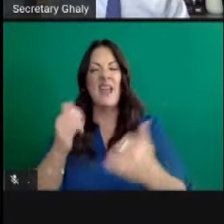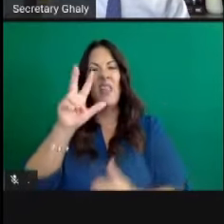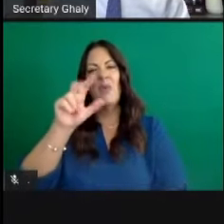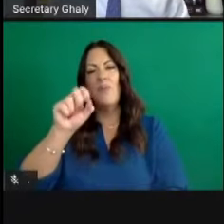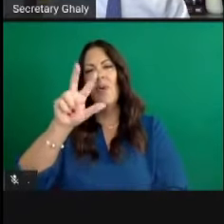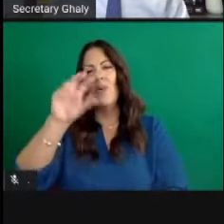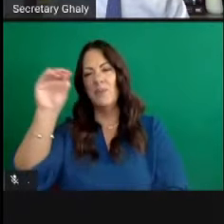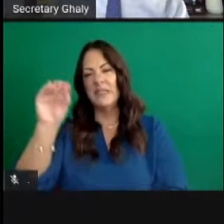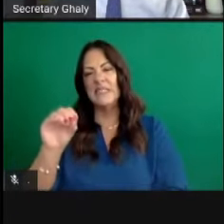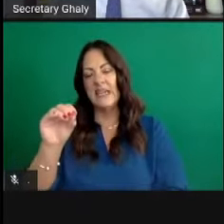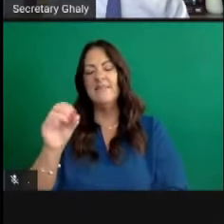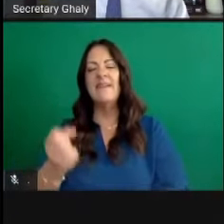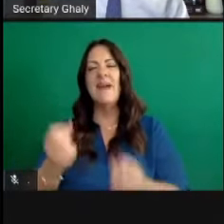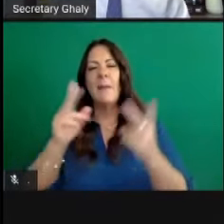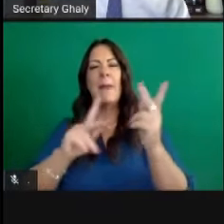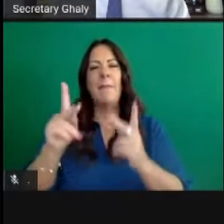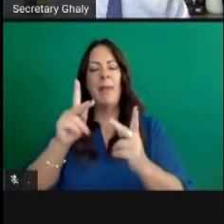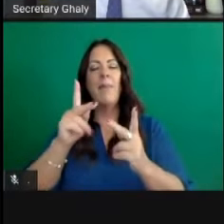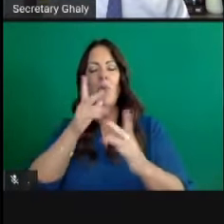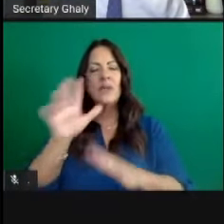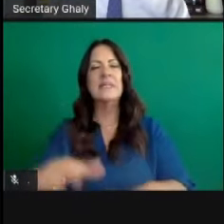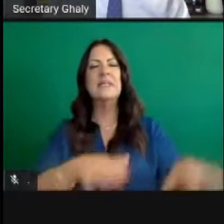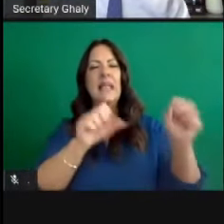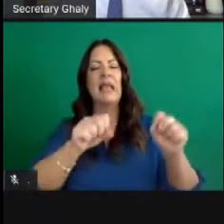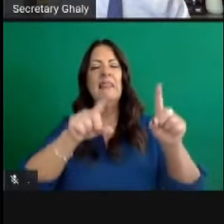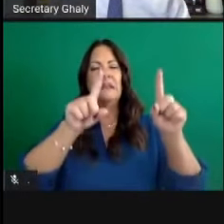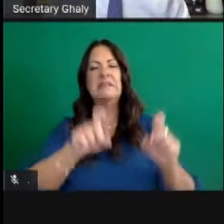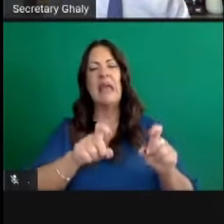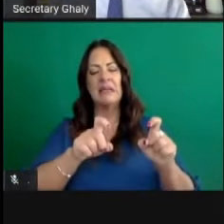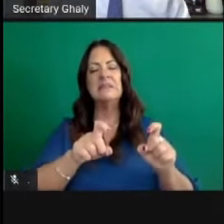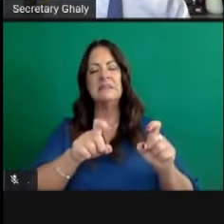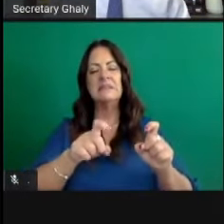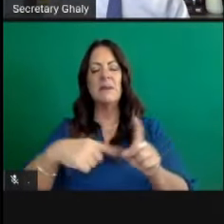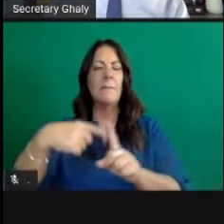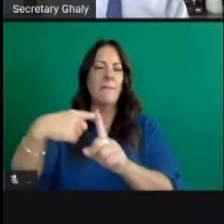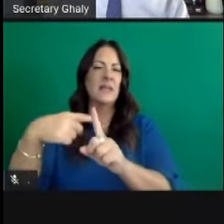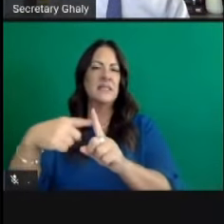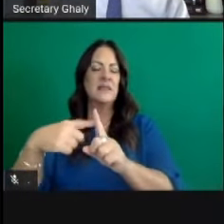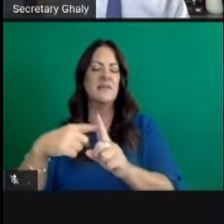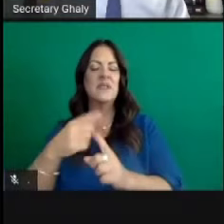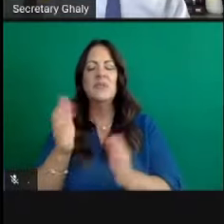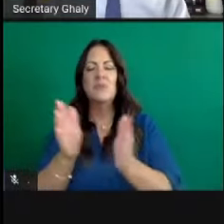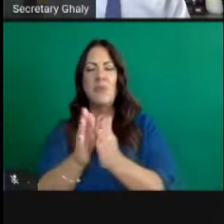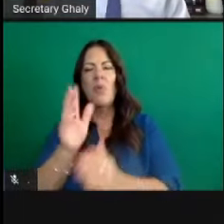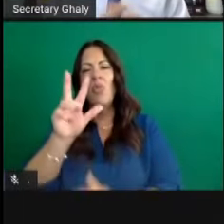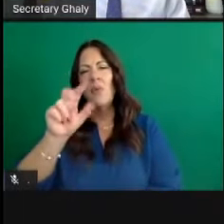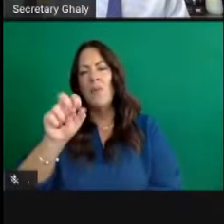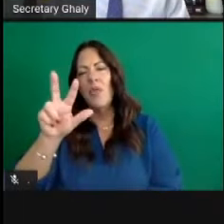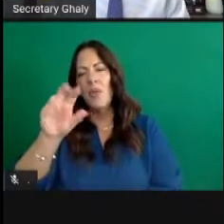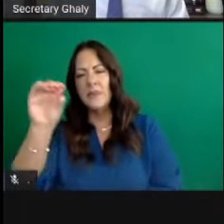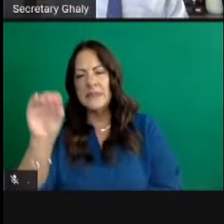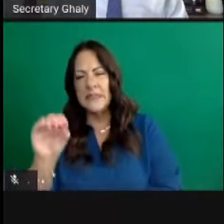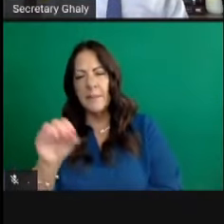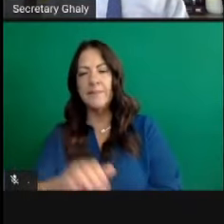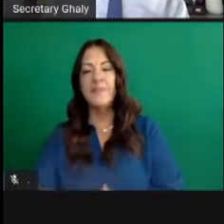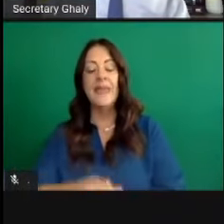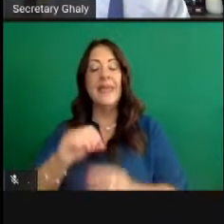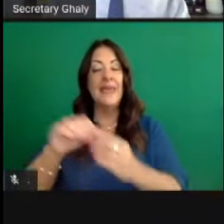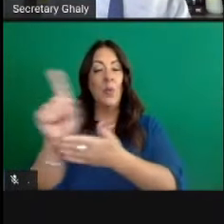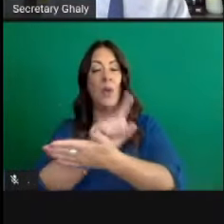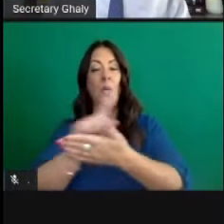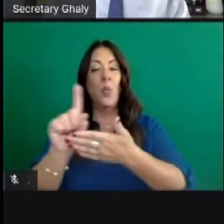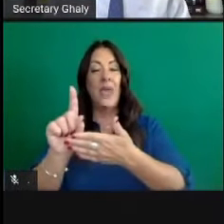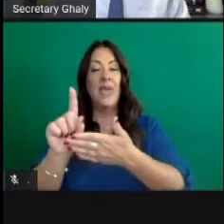this gives us an identical 7-day test positivity at 3.3%. And I just for a moment wanted